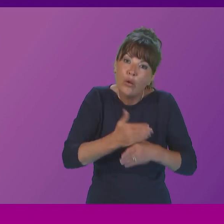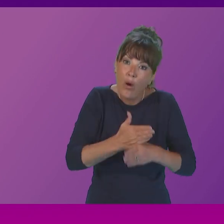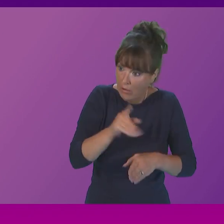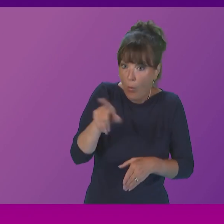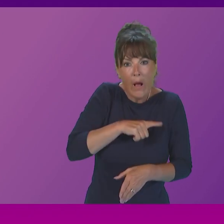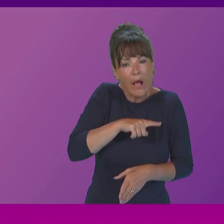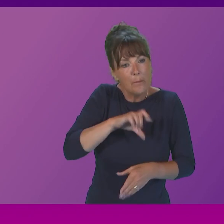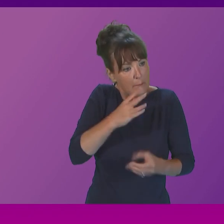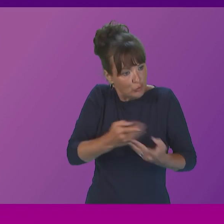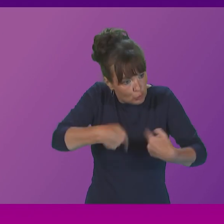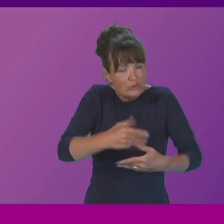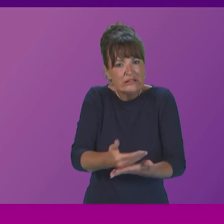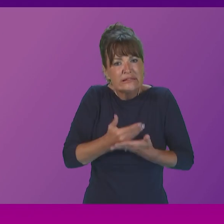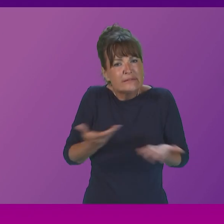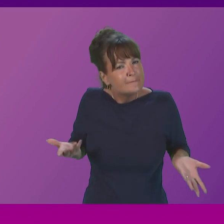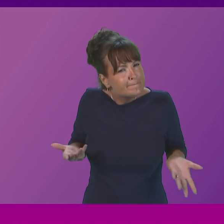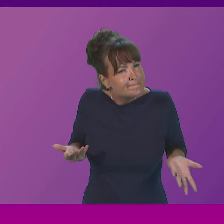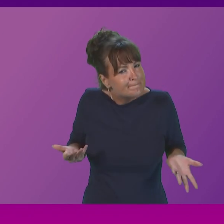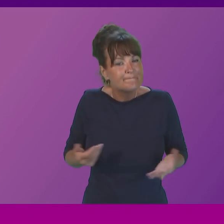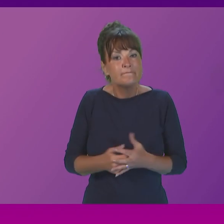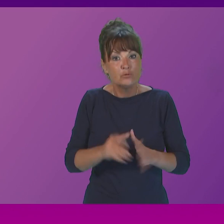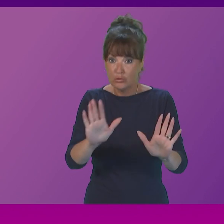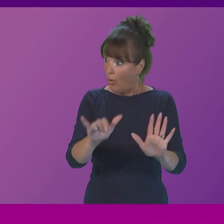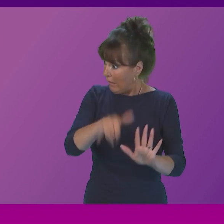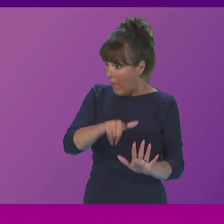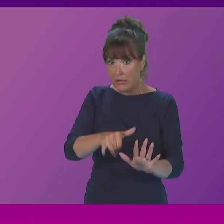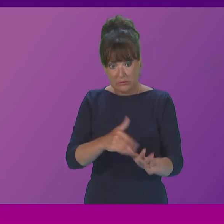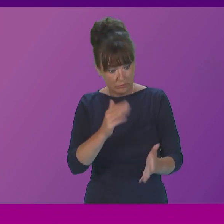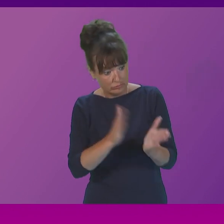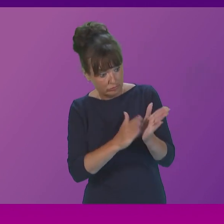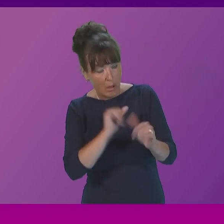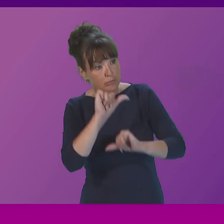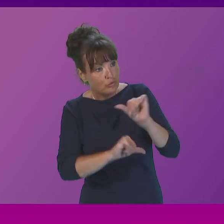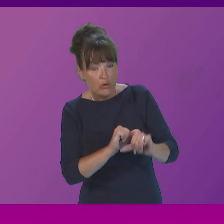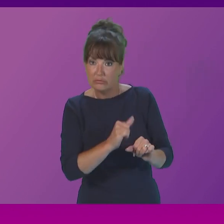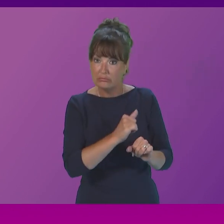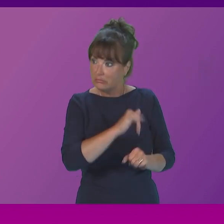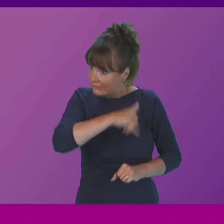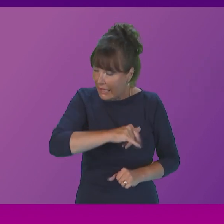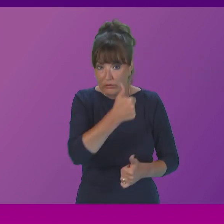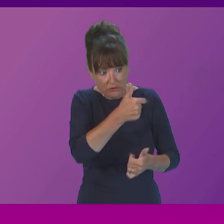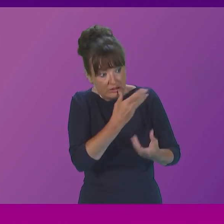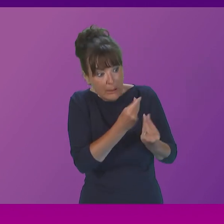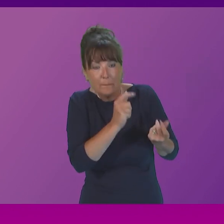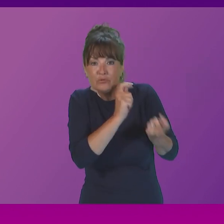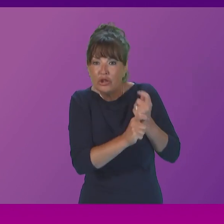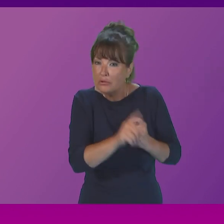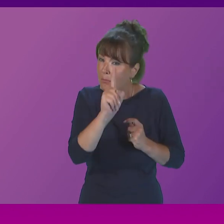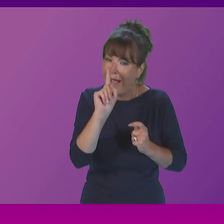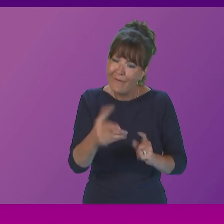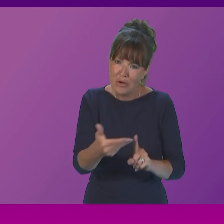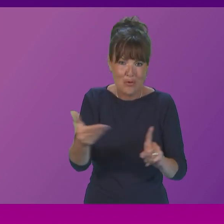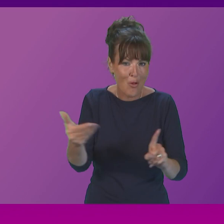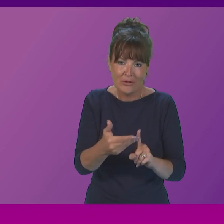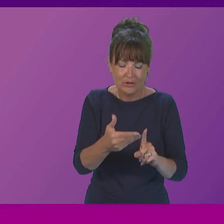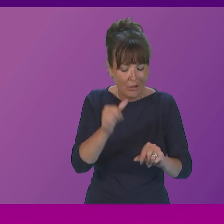So whilst we talk about change and we applaud progress, we have to acknowledge that progress